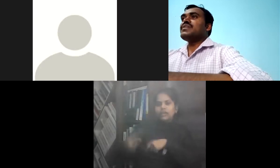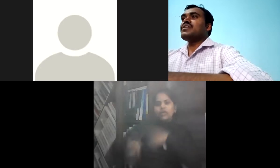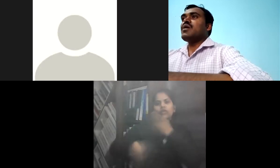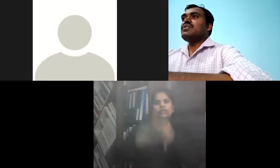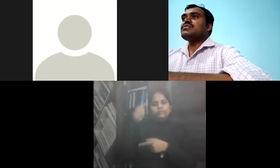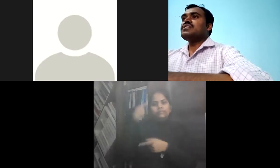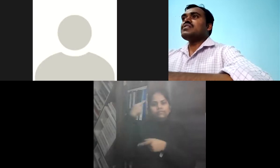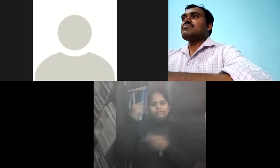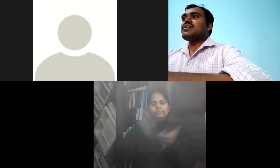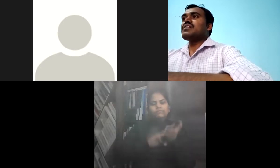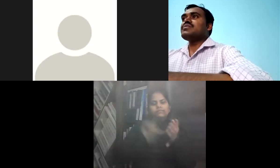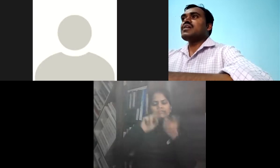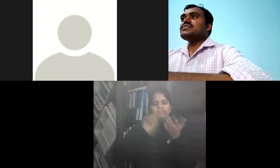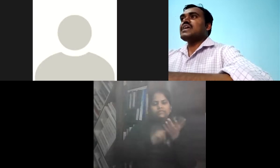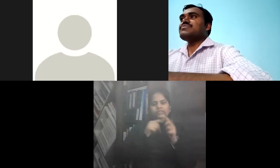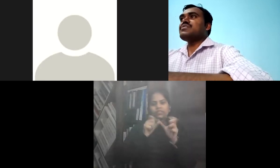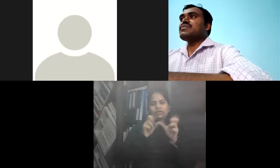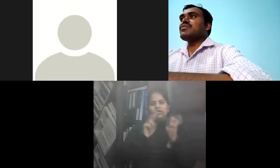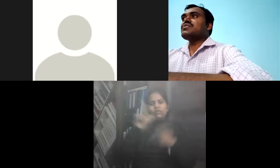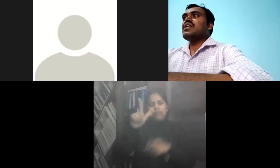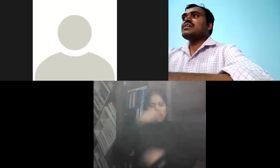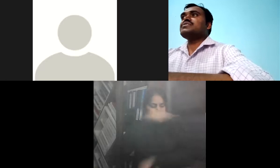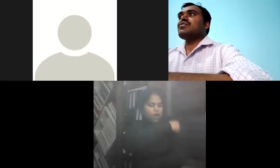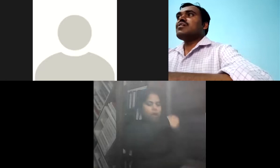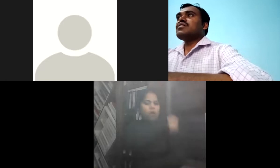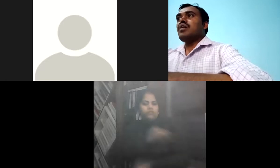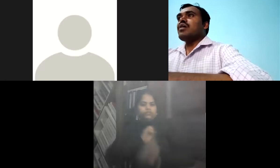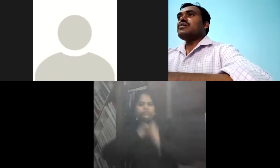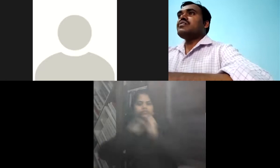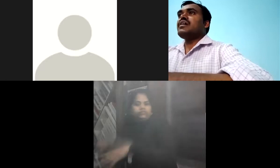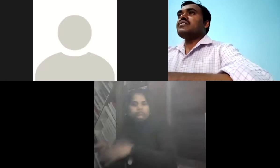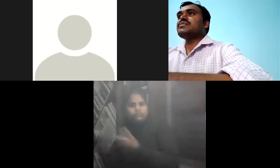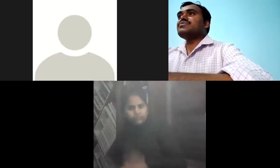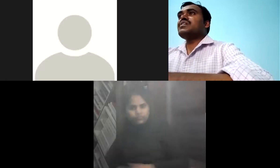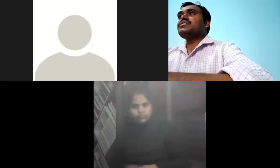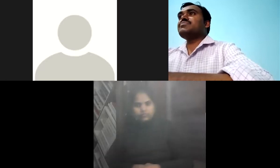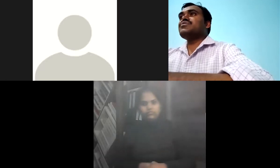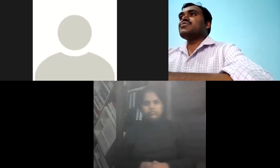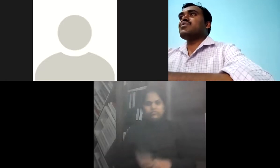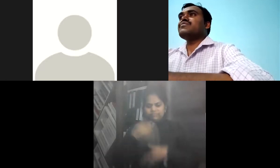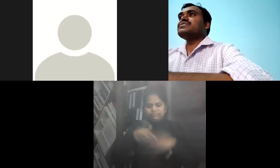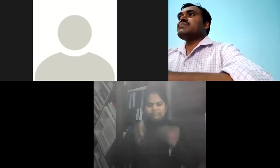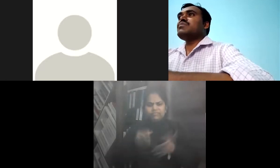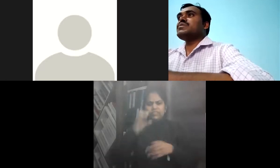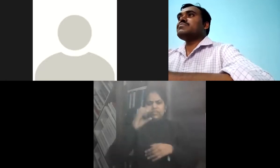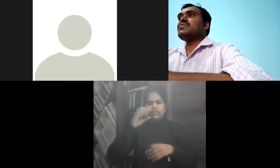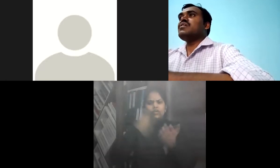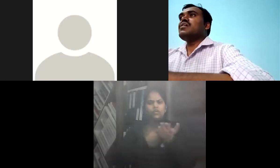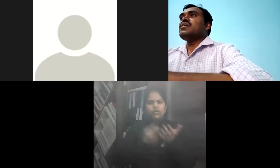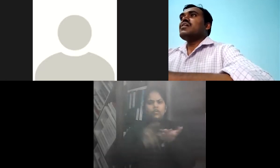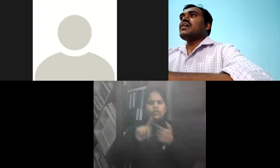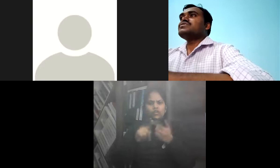up, the novel Thin Drum by Gunter Grass captures the marginalized, cornered, and subjugated position of disabled